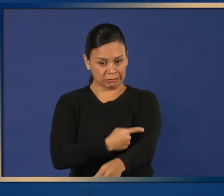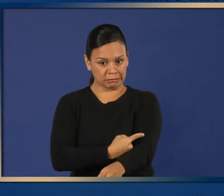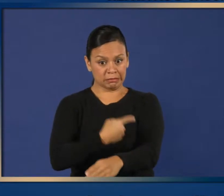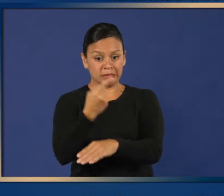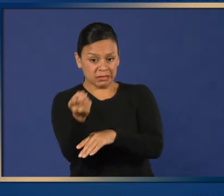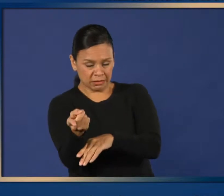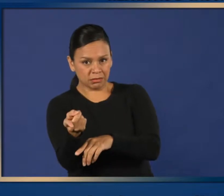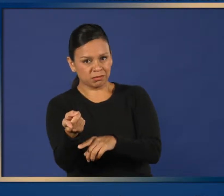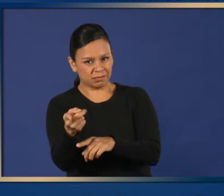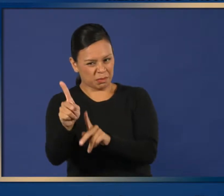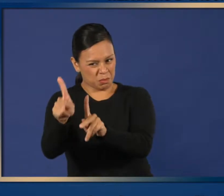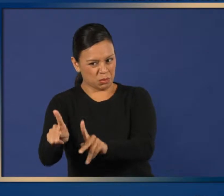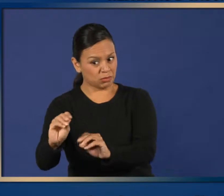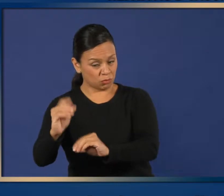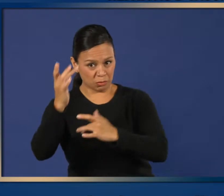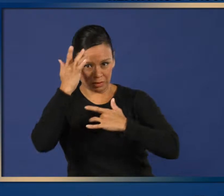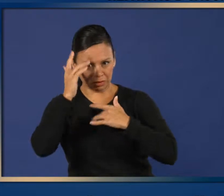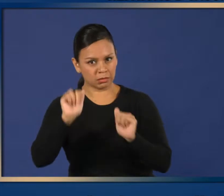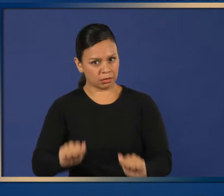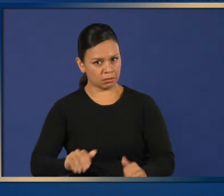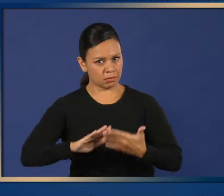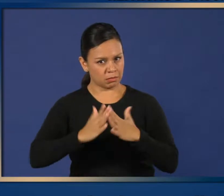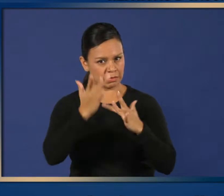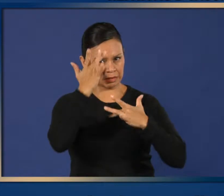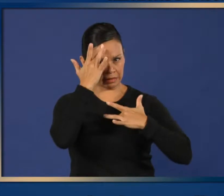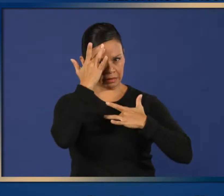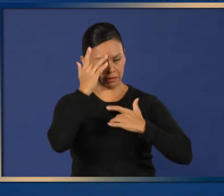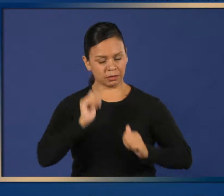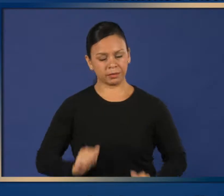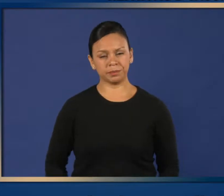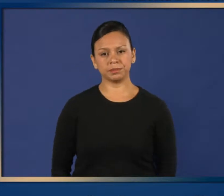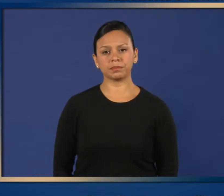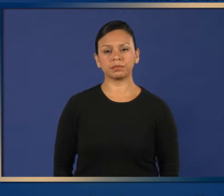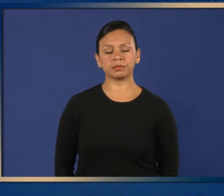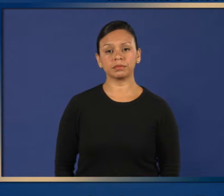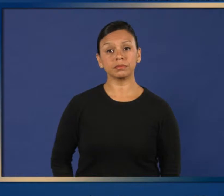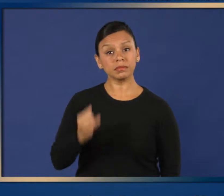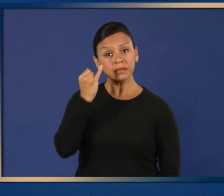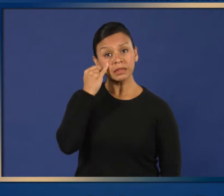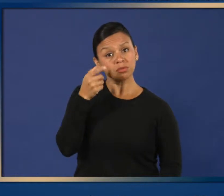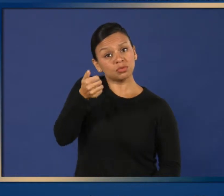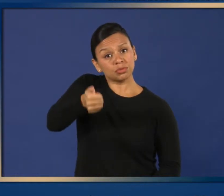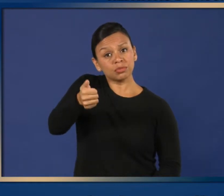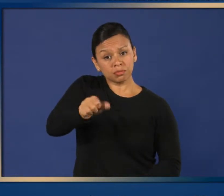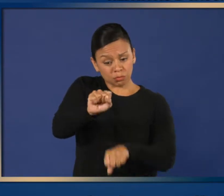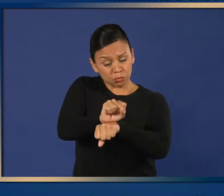being stuck with a used needle on the job.